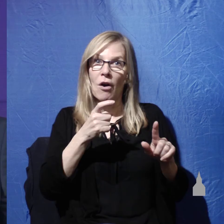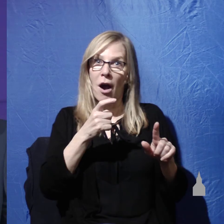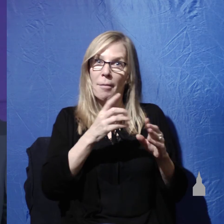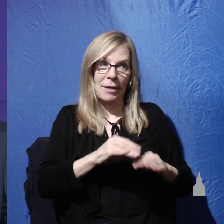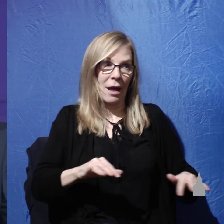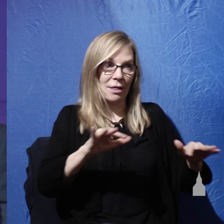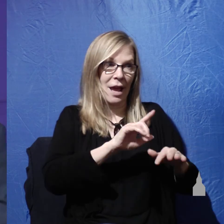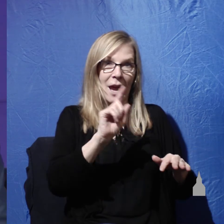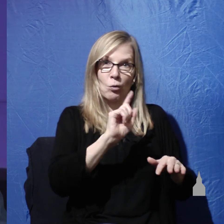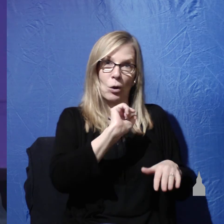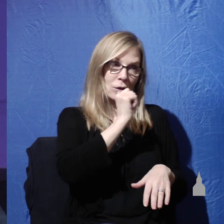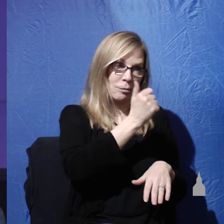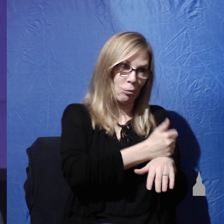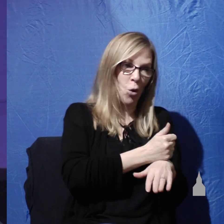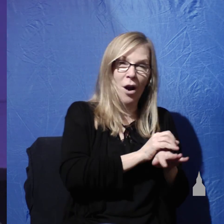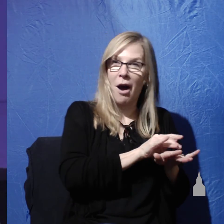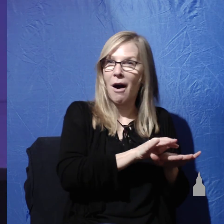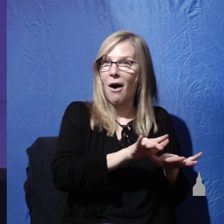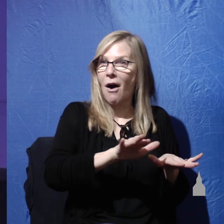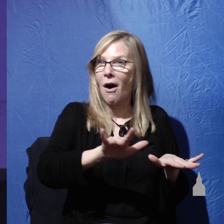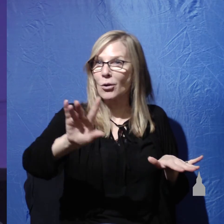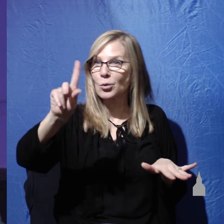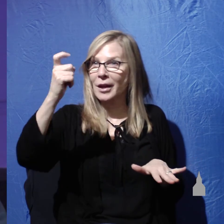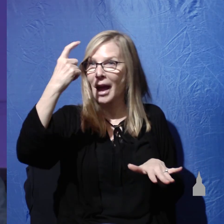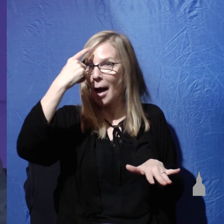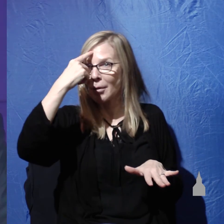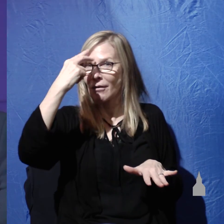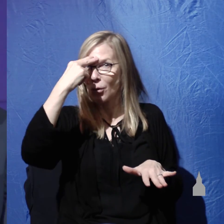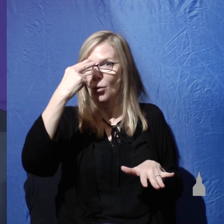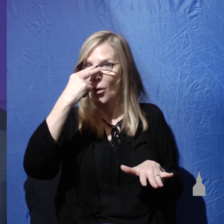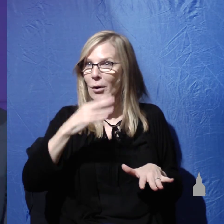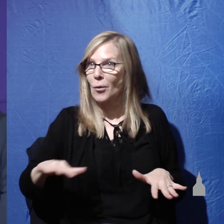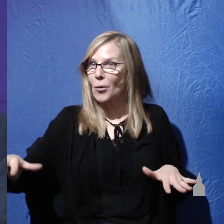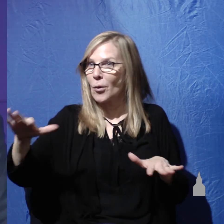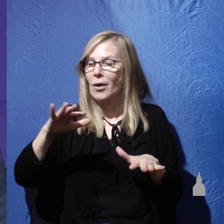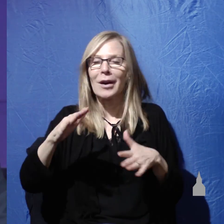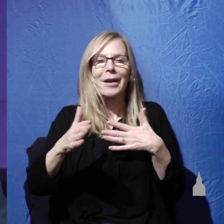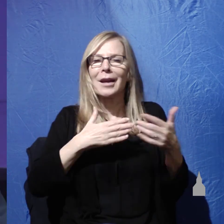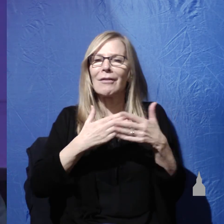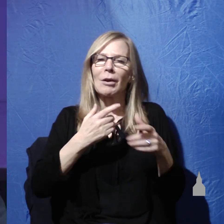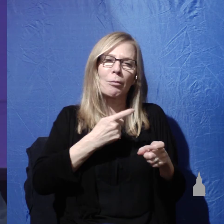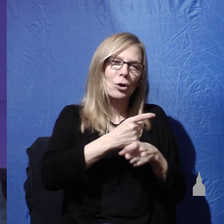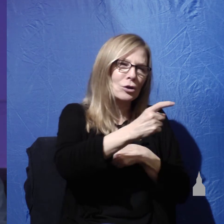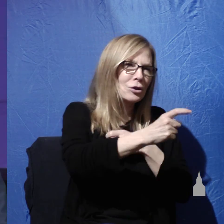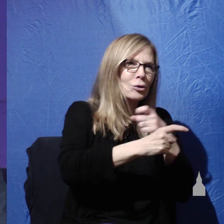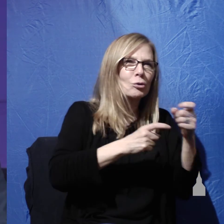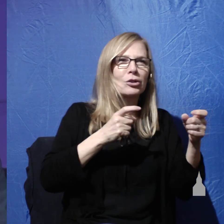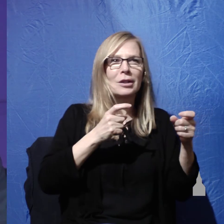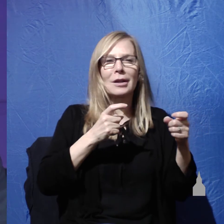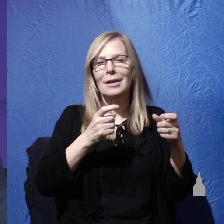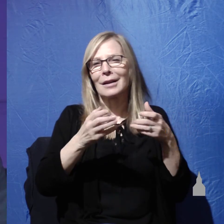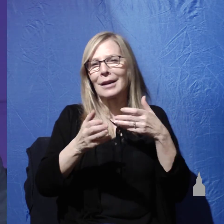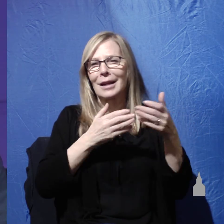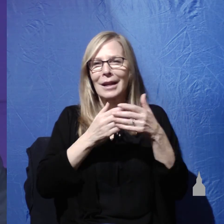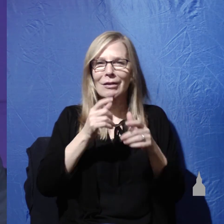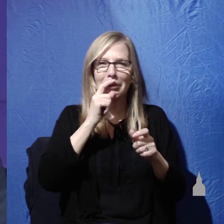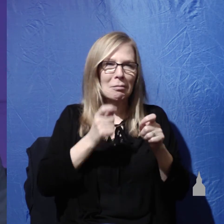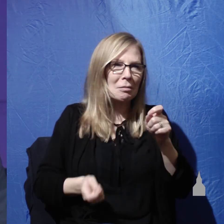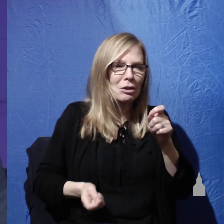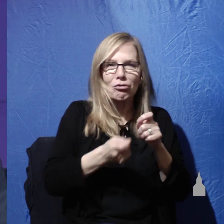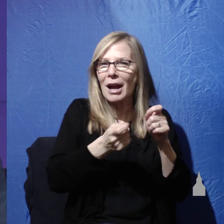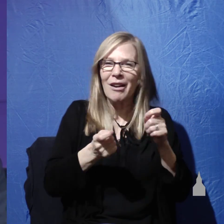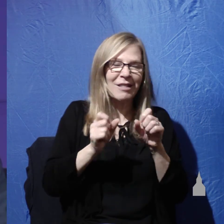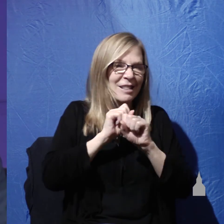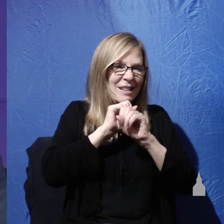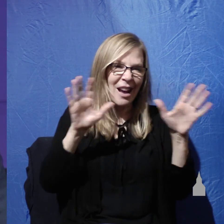very capital of the Roman world. Neither persecution from the state nor occasional unfaithfulness within its own ranks could stop its